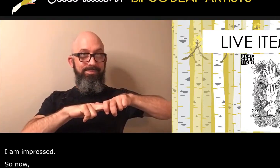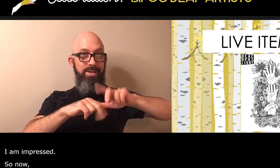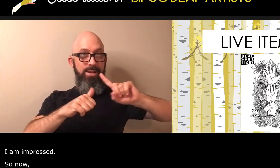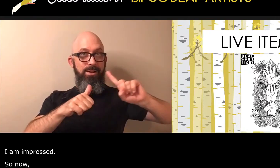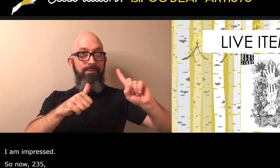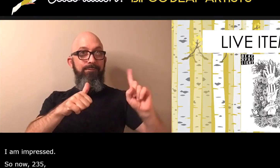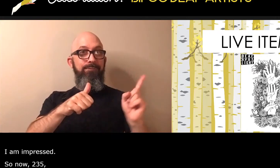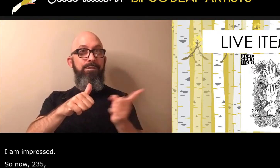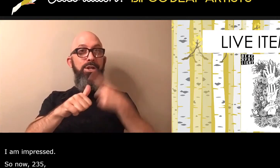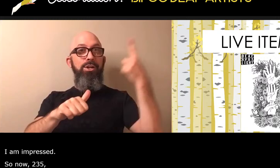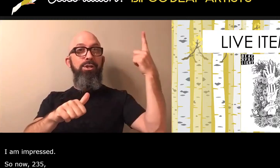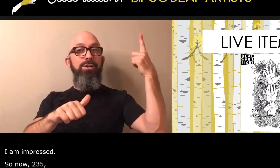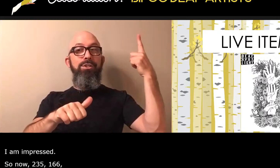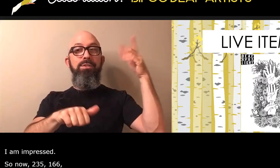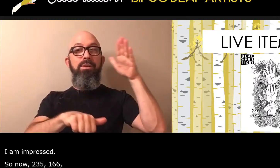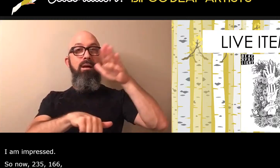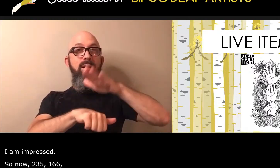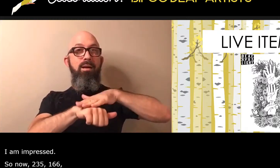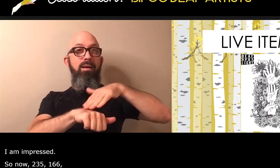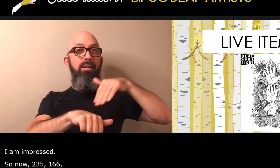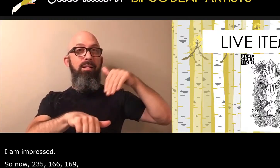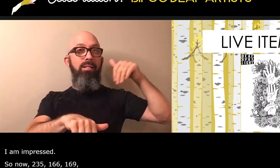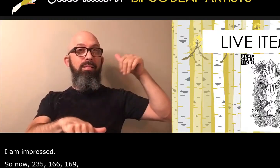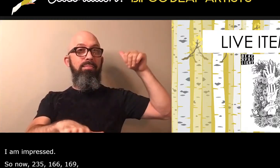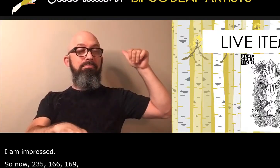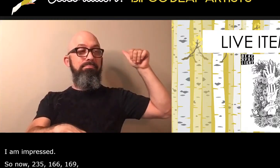If you're sitting there,